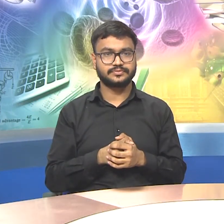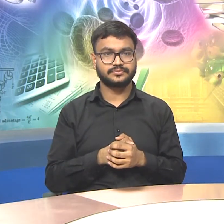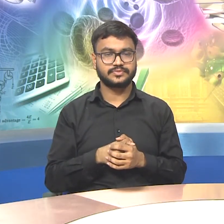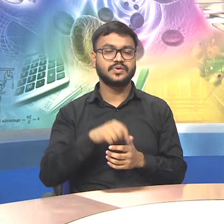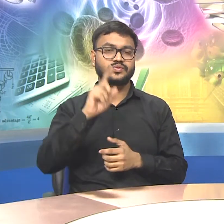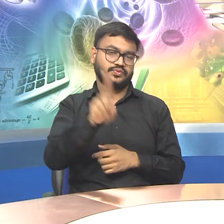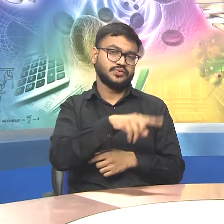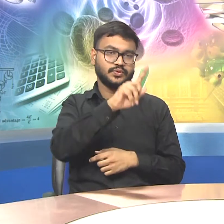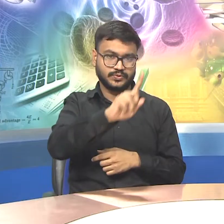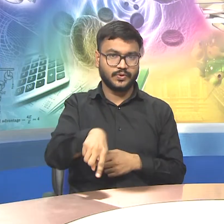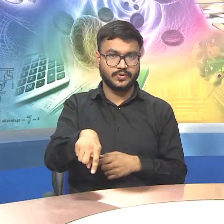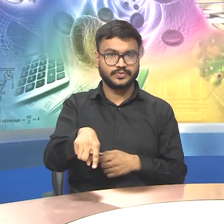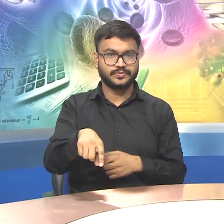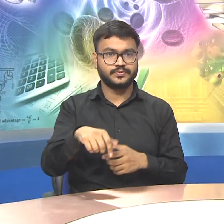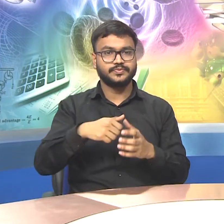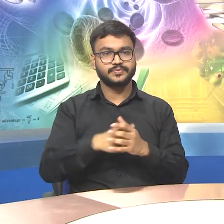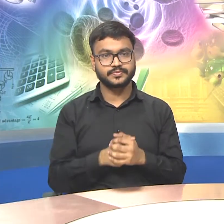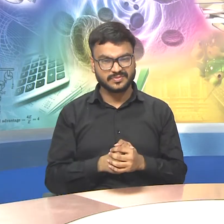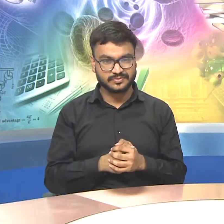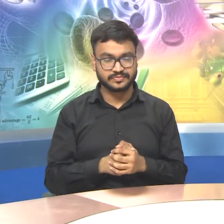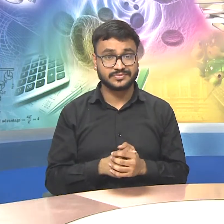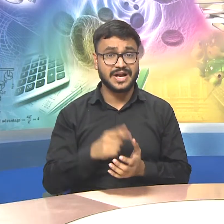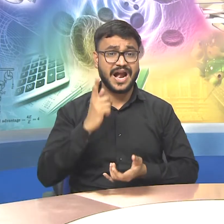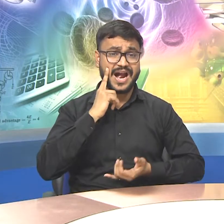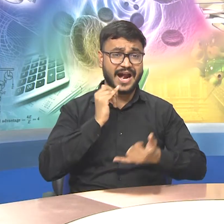And the answer is false.